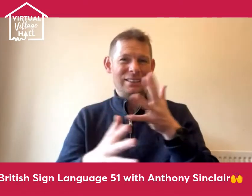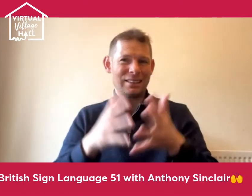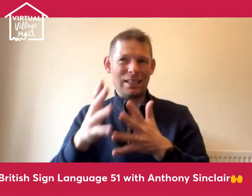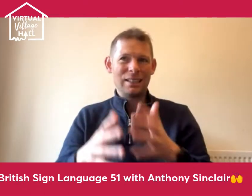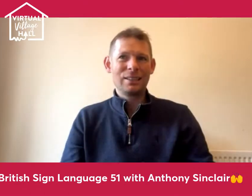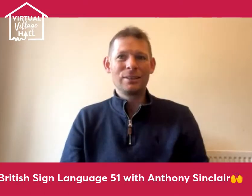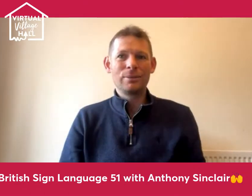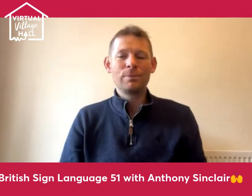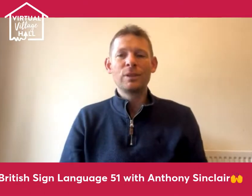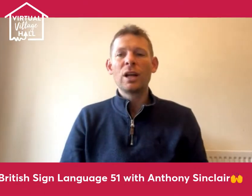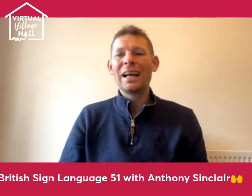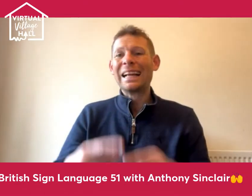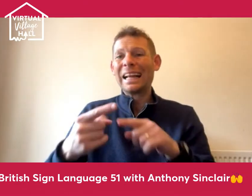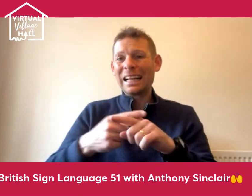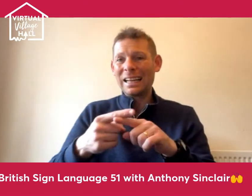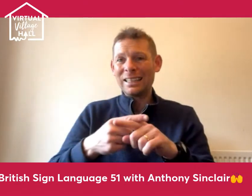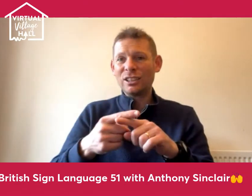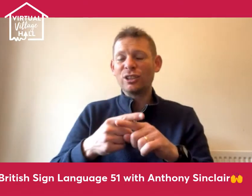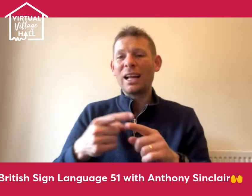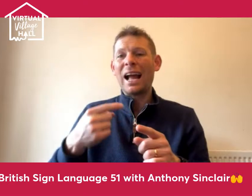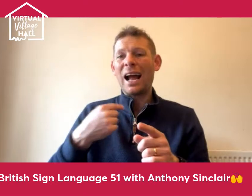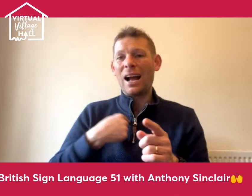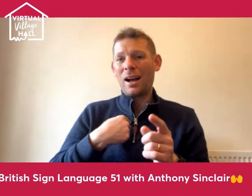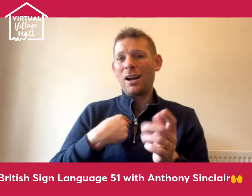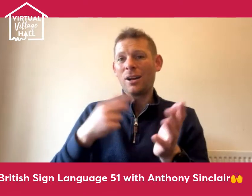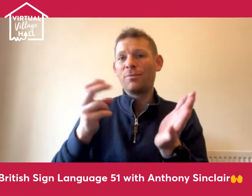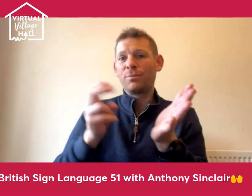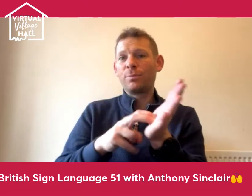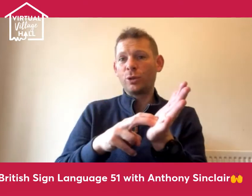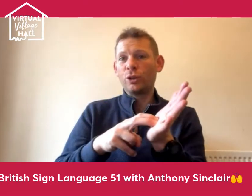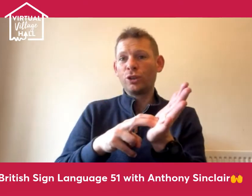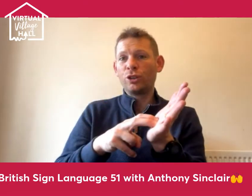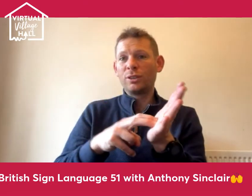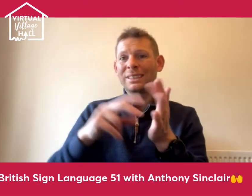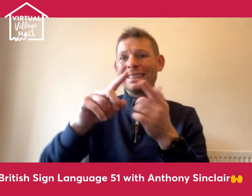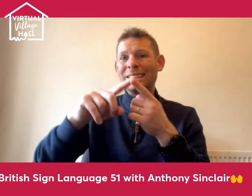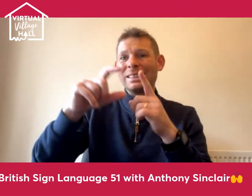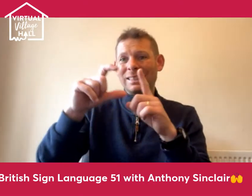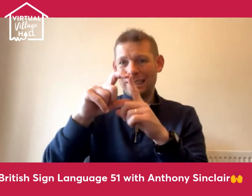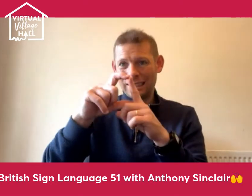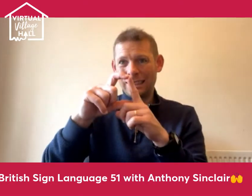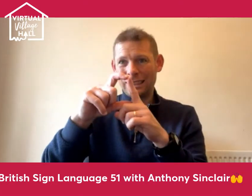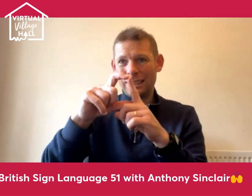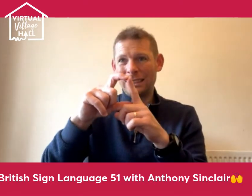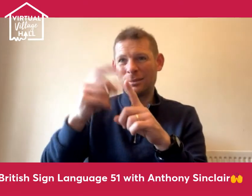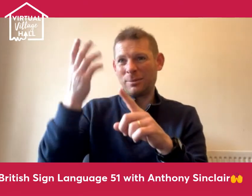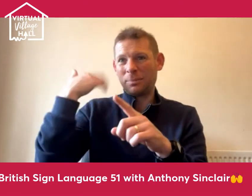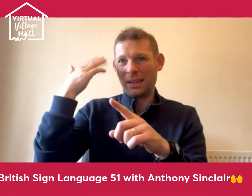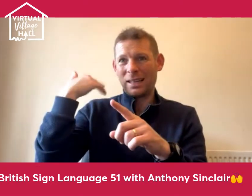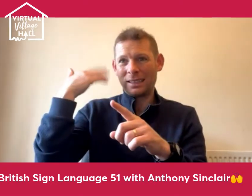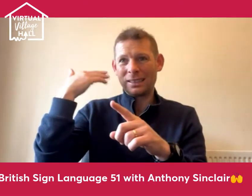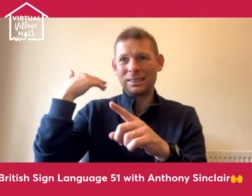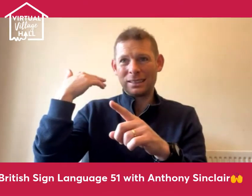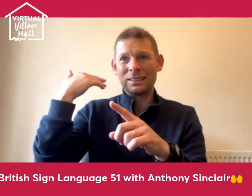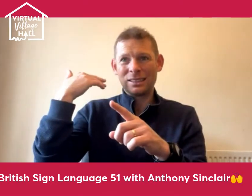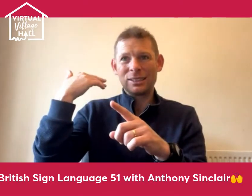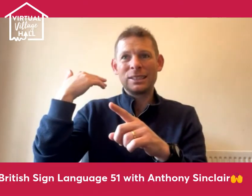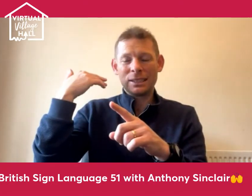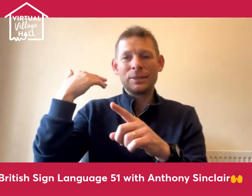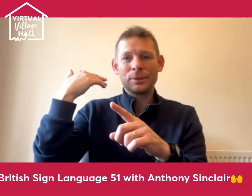past, present, and future, as you know, in sign language. In England, you would say, I booked,